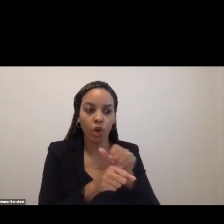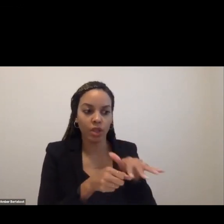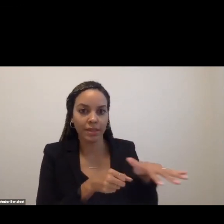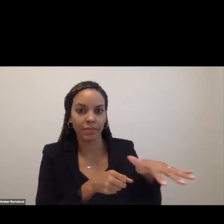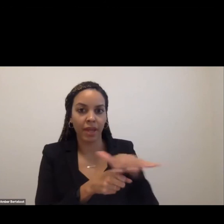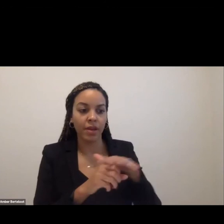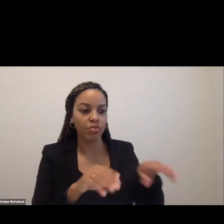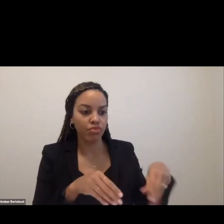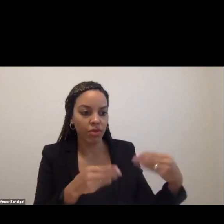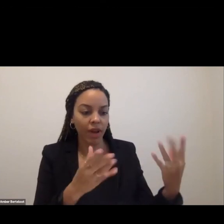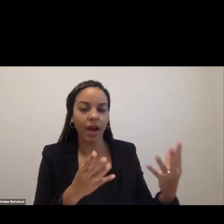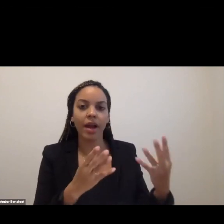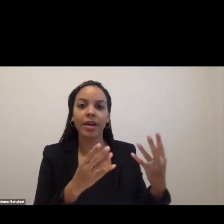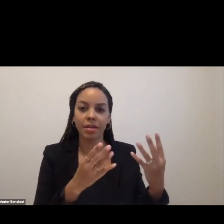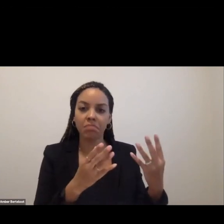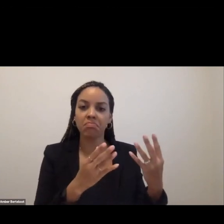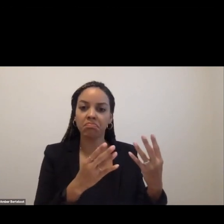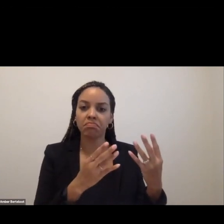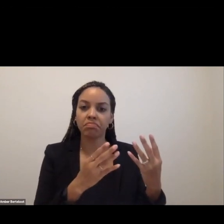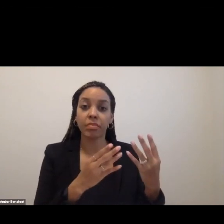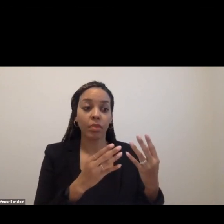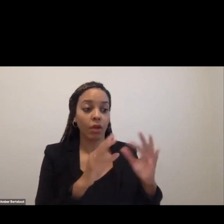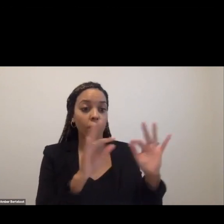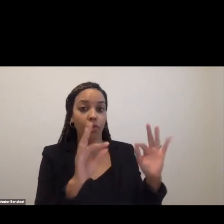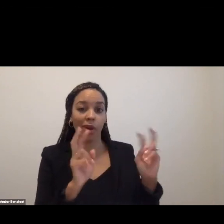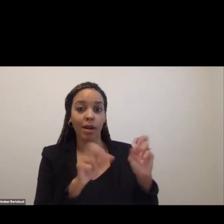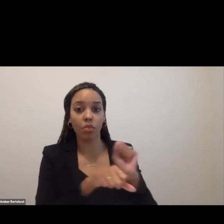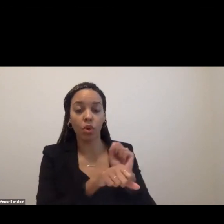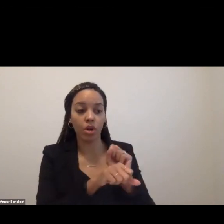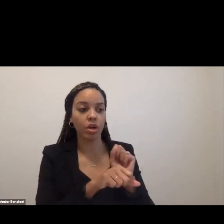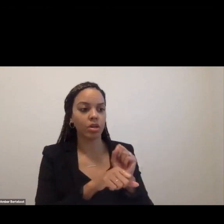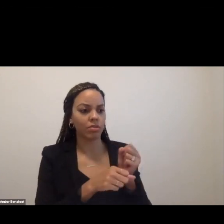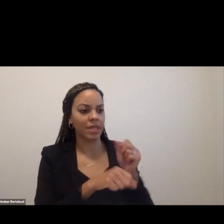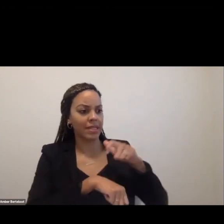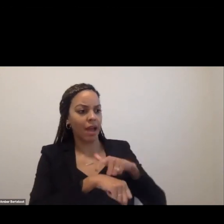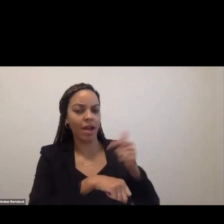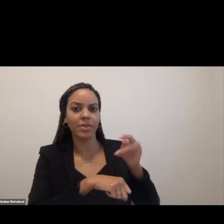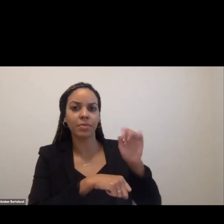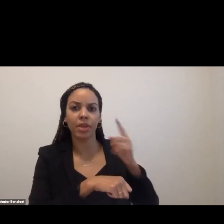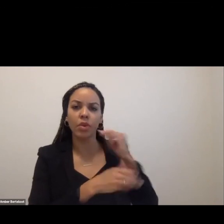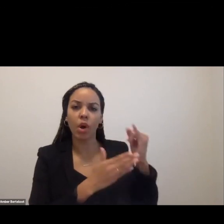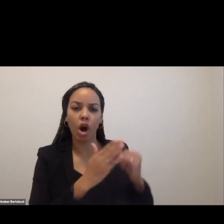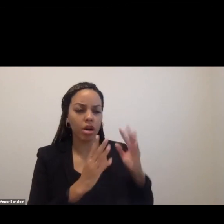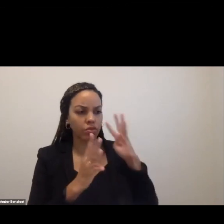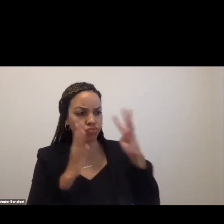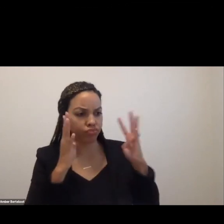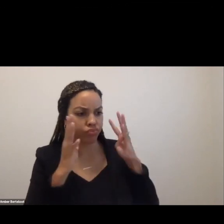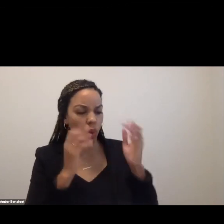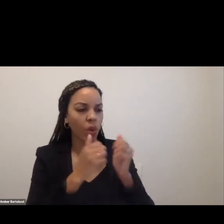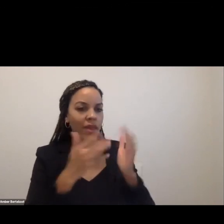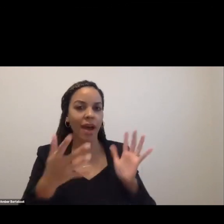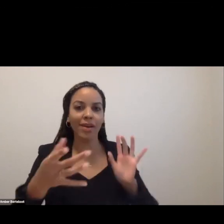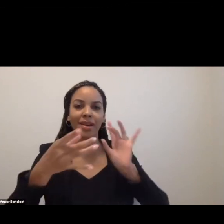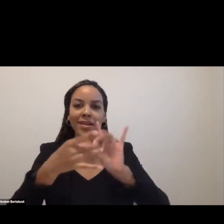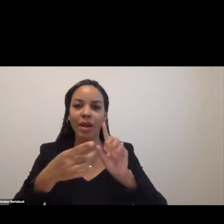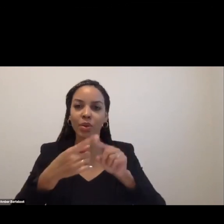provided the framework, time, and space for artistic creation without connection to the audience.